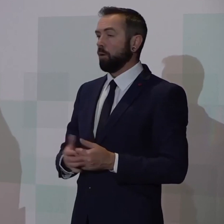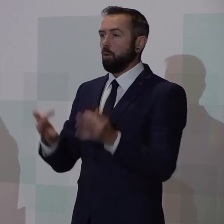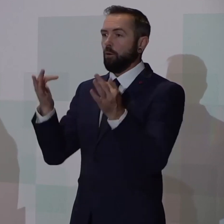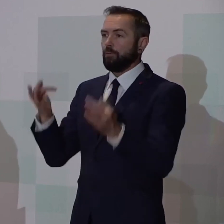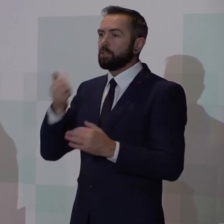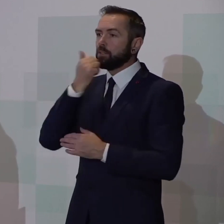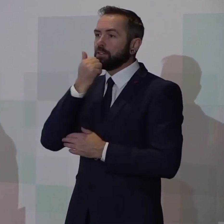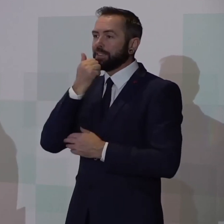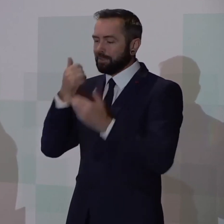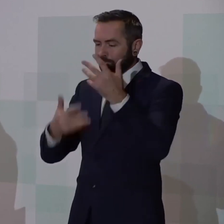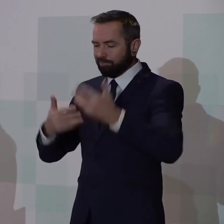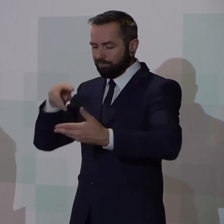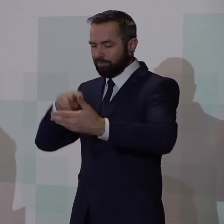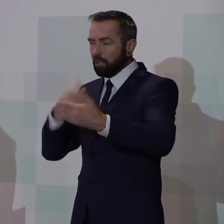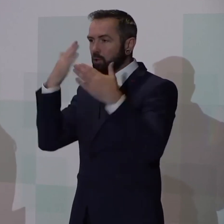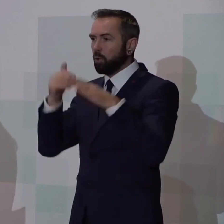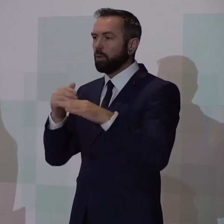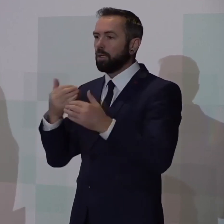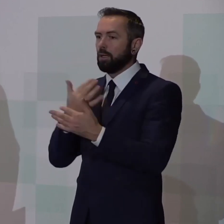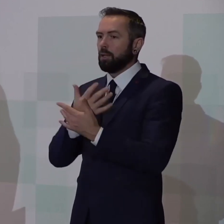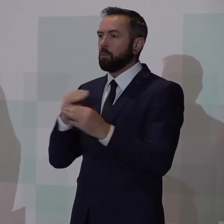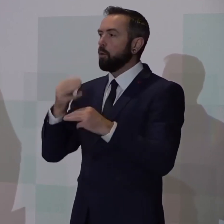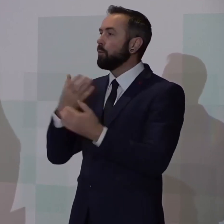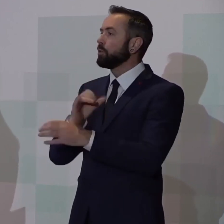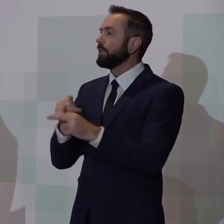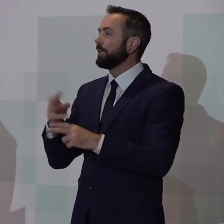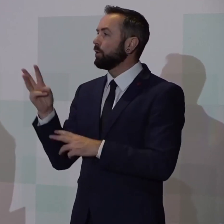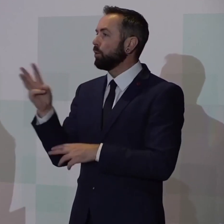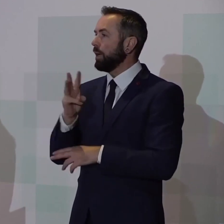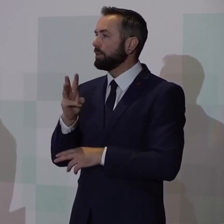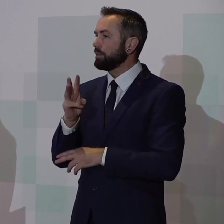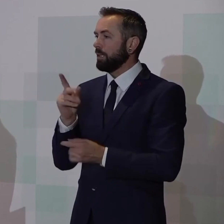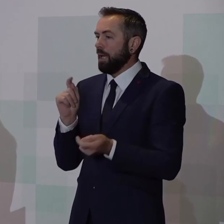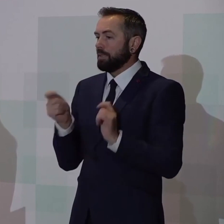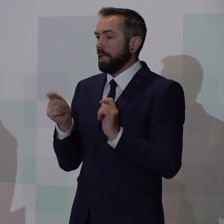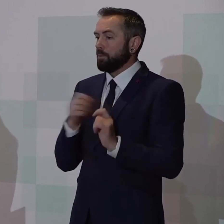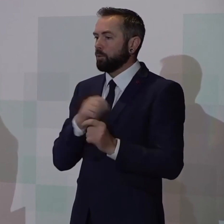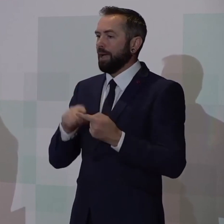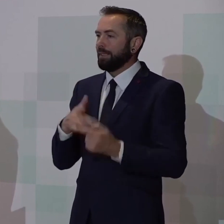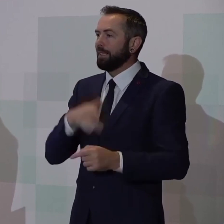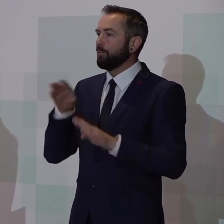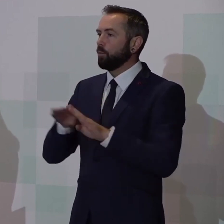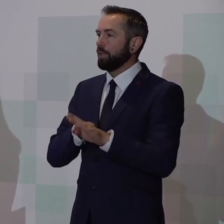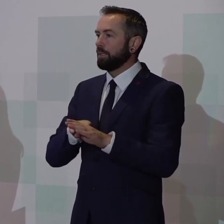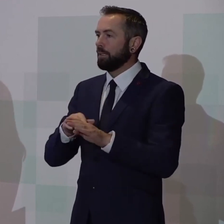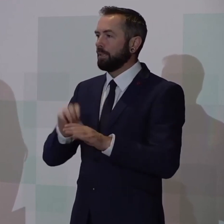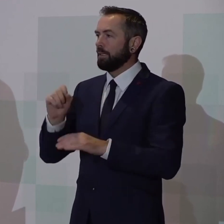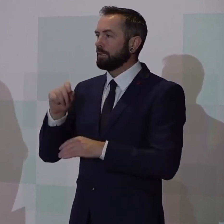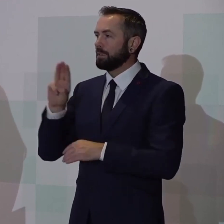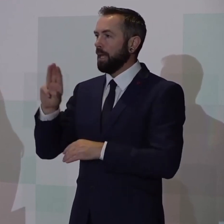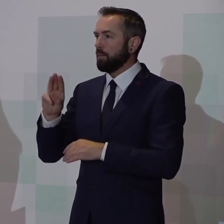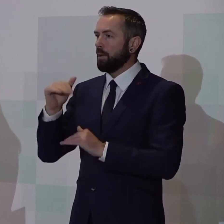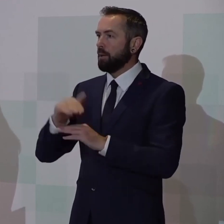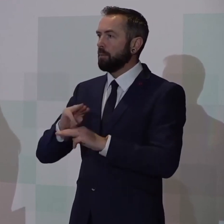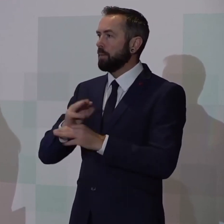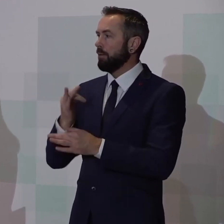show that increasing numbers of children in the West now, for instance, adapt to and live with step-parents who may have previous